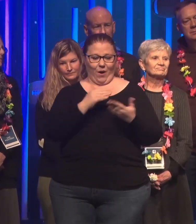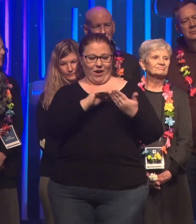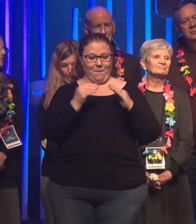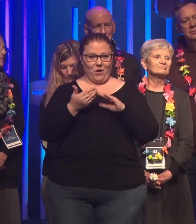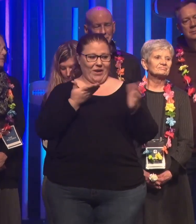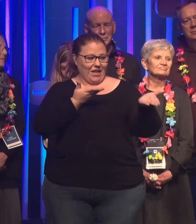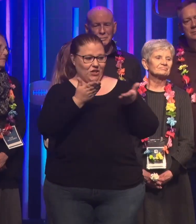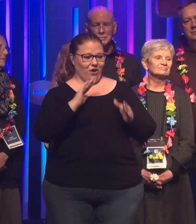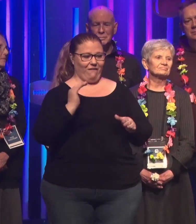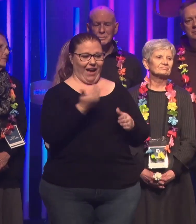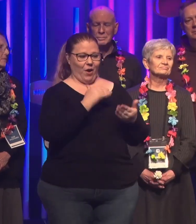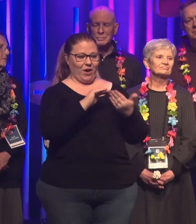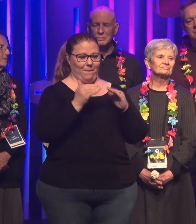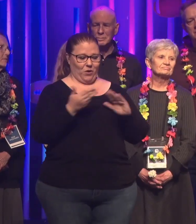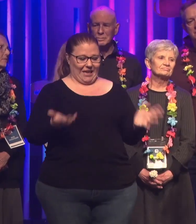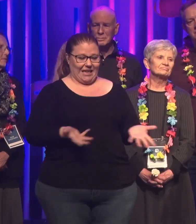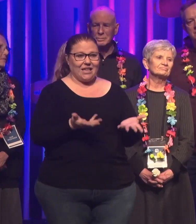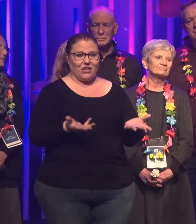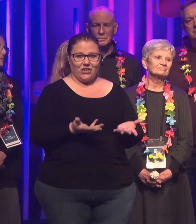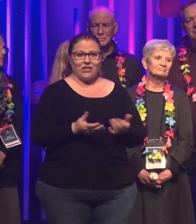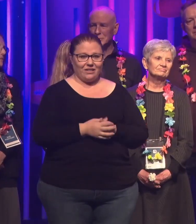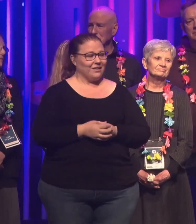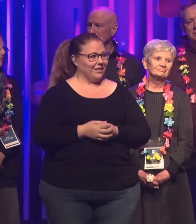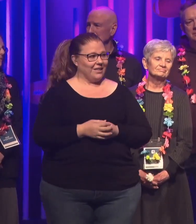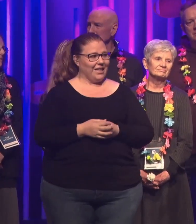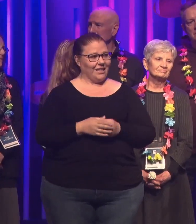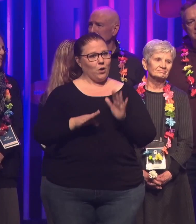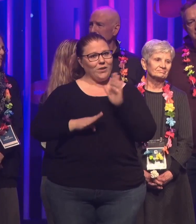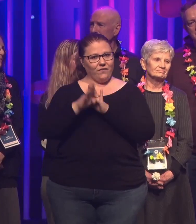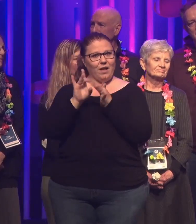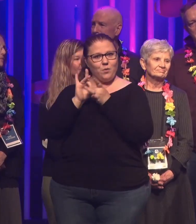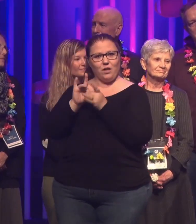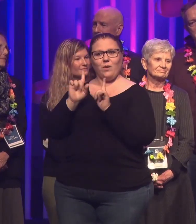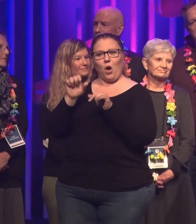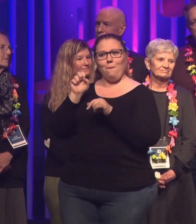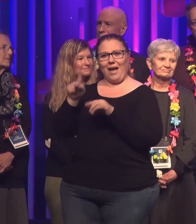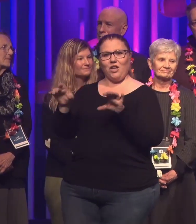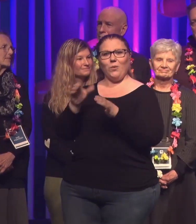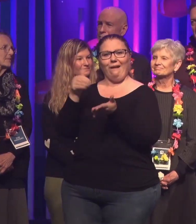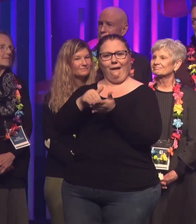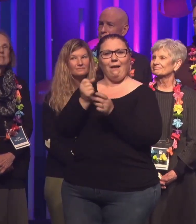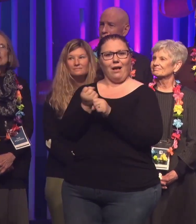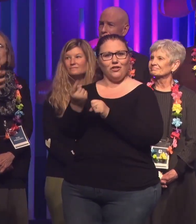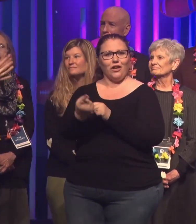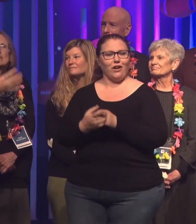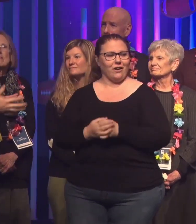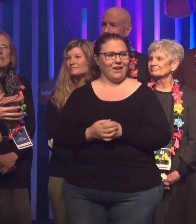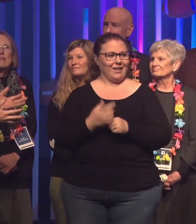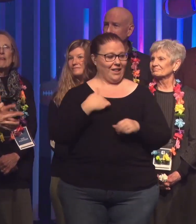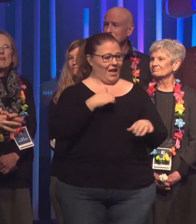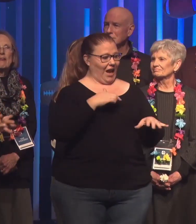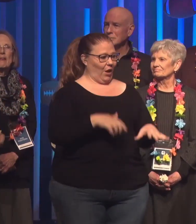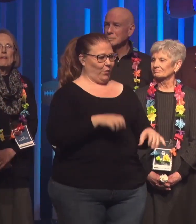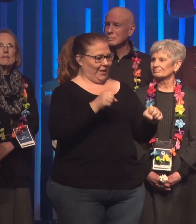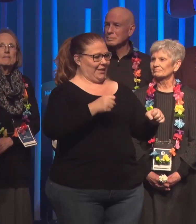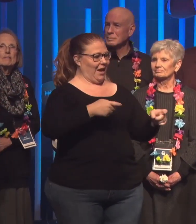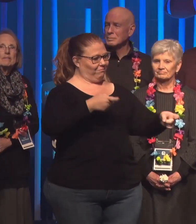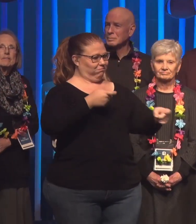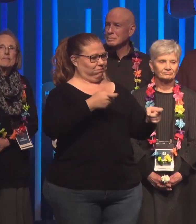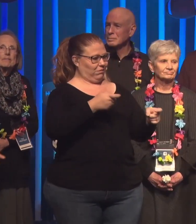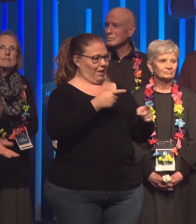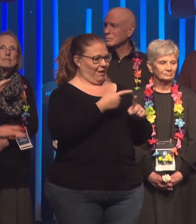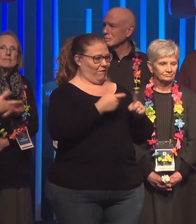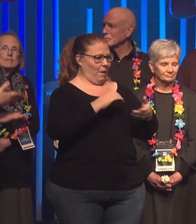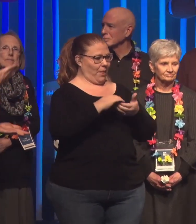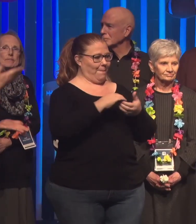our community here. So yeah, it's all about relationships, and we're going to go back and do it again next year. And we take the lead from our partners that are on the